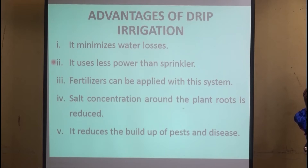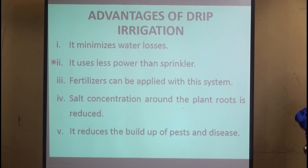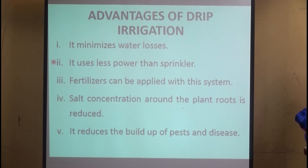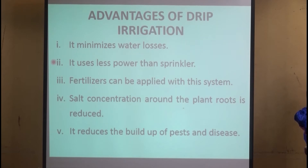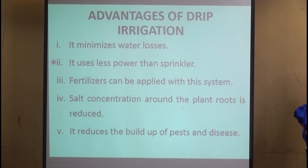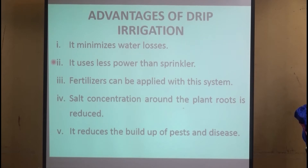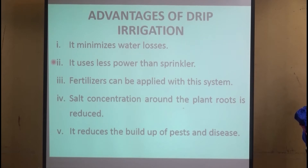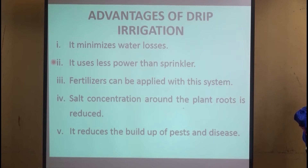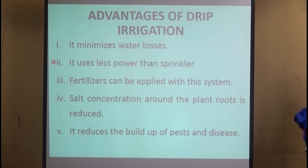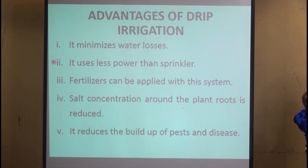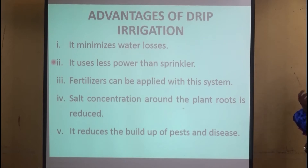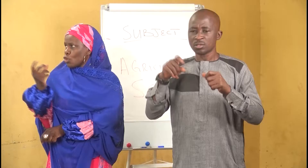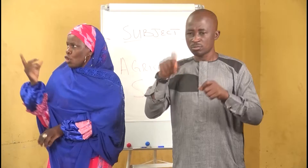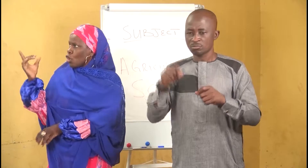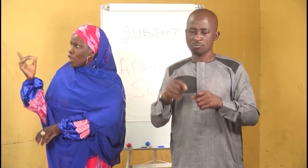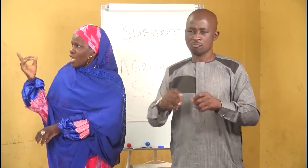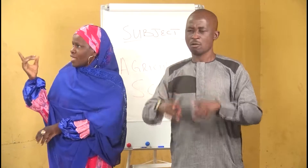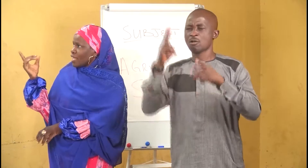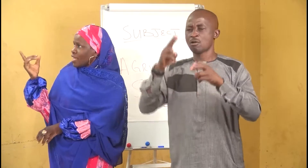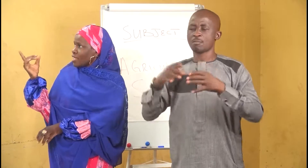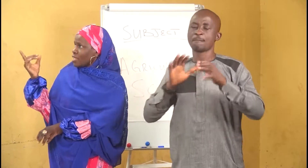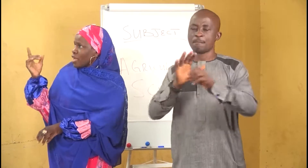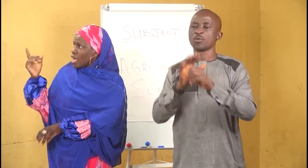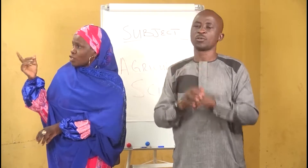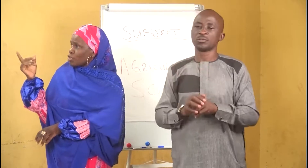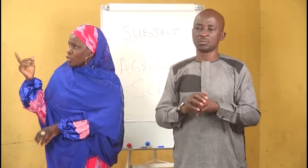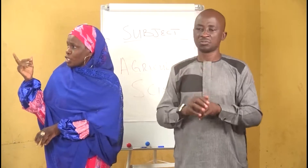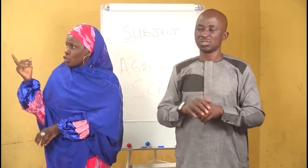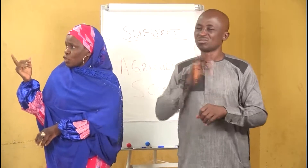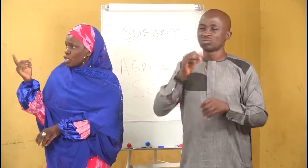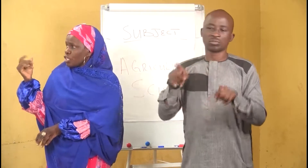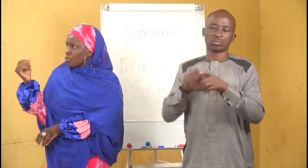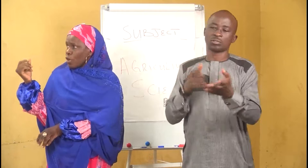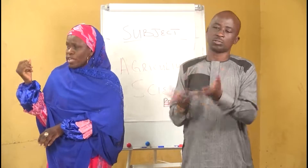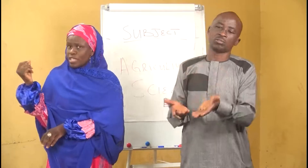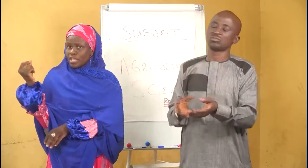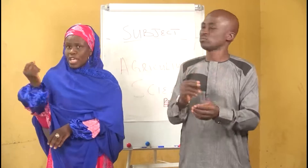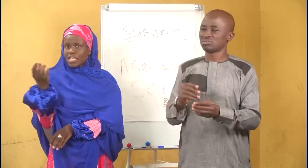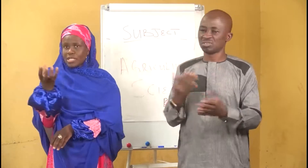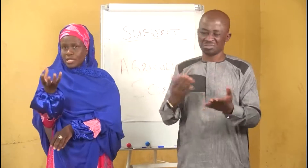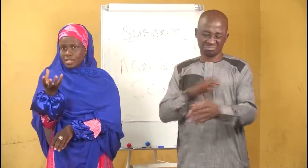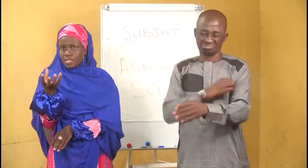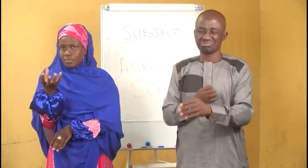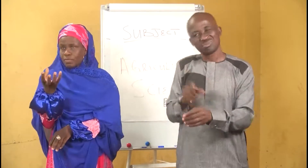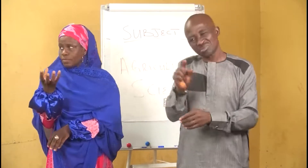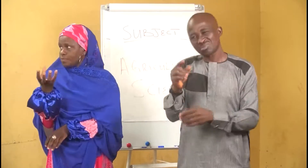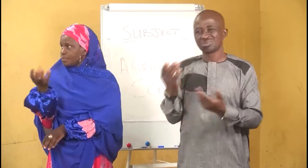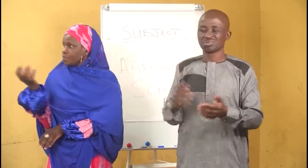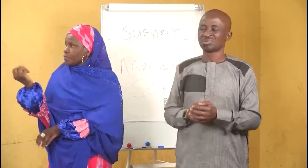pump it, and it needs a very high pressure. Unlike here in drip irrigation, the power needed here is